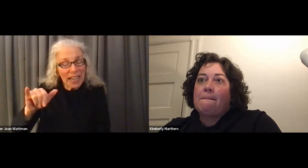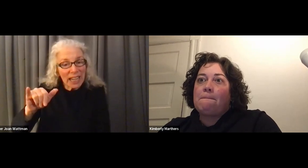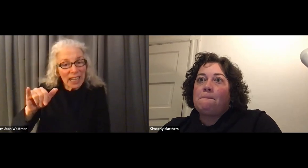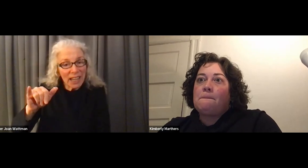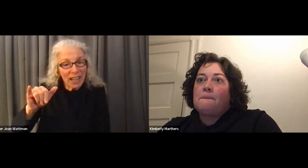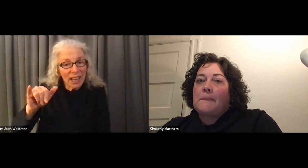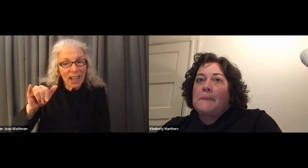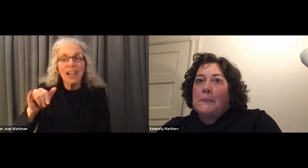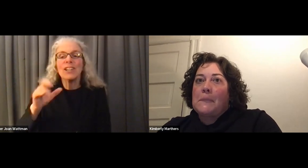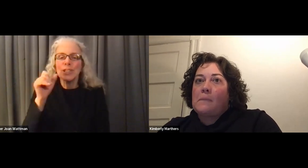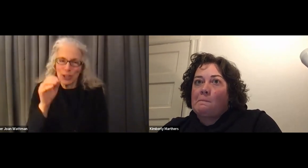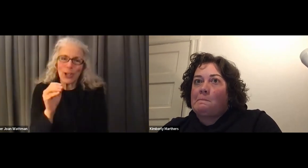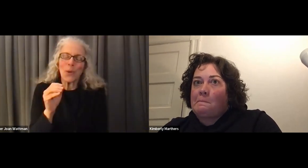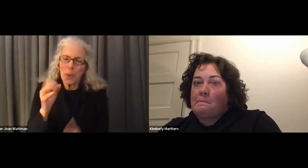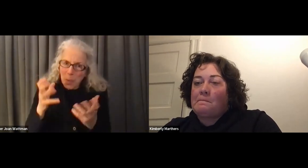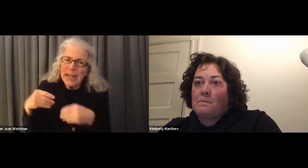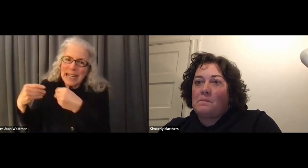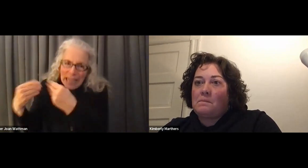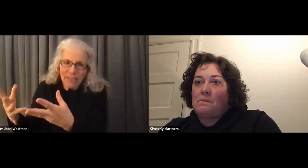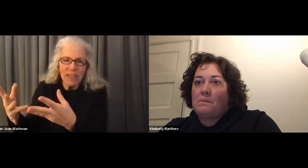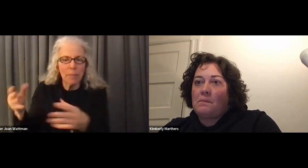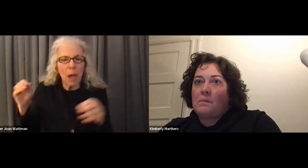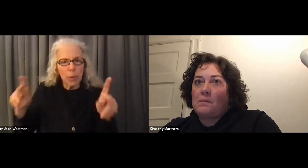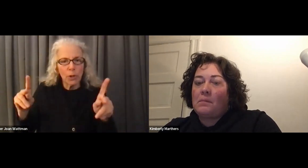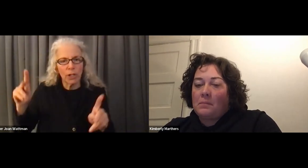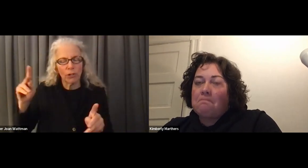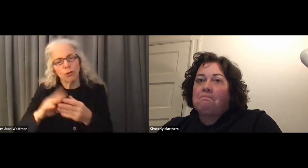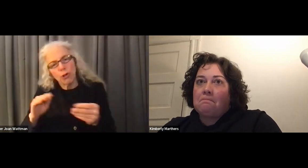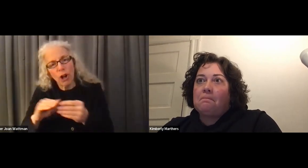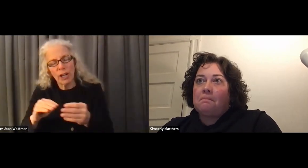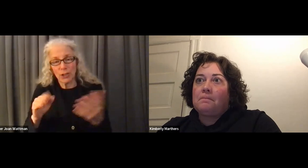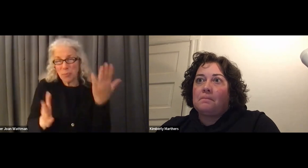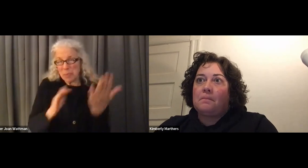voice. We want to hear them. So I think middle would be fine.